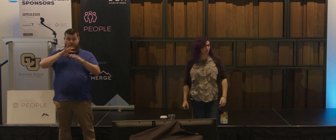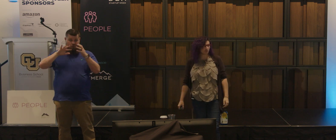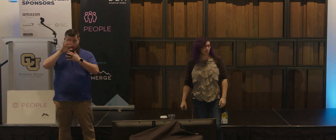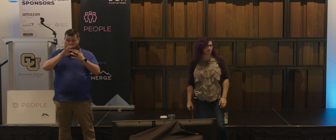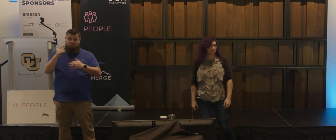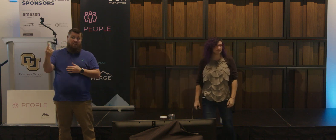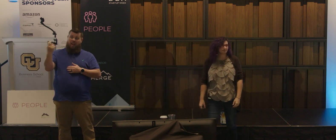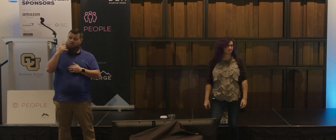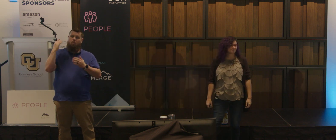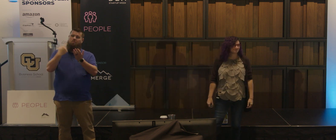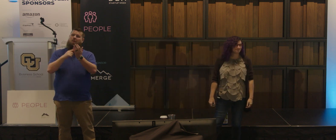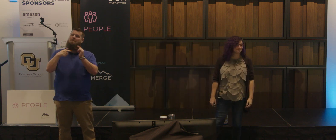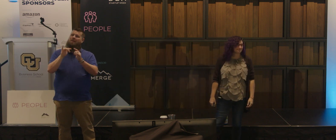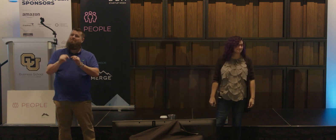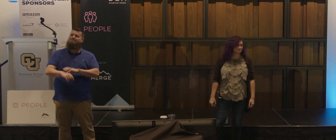we'll work through it as a group.